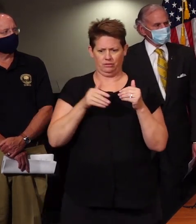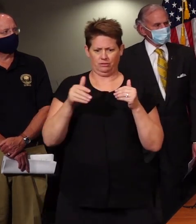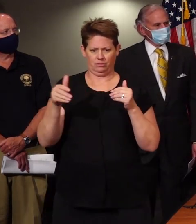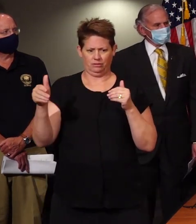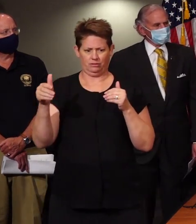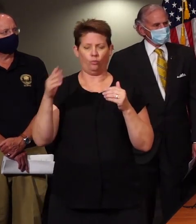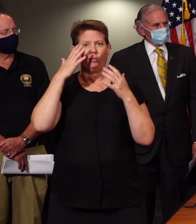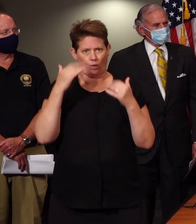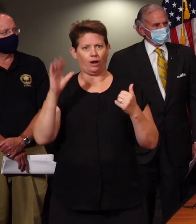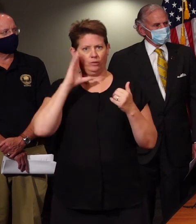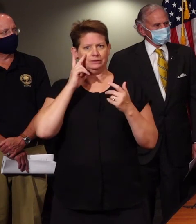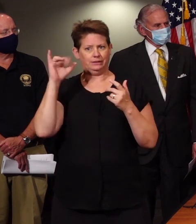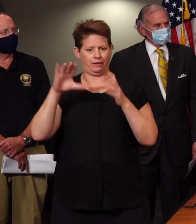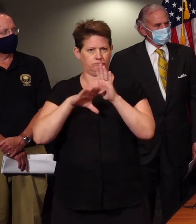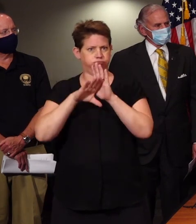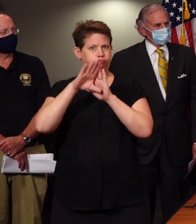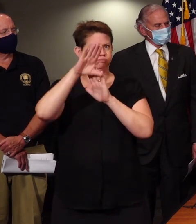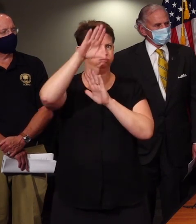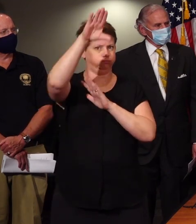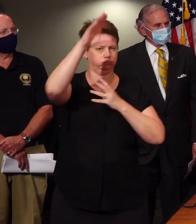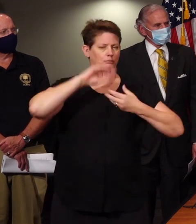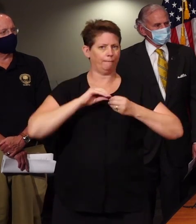we will see an escalation, and